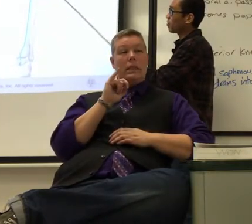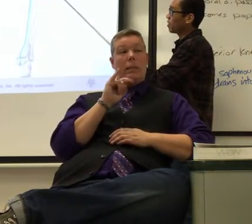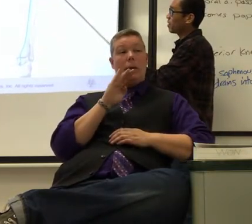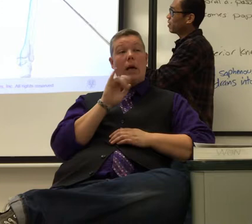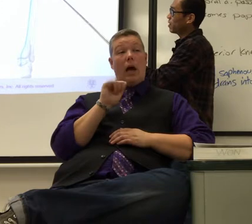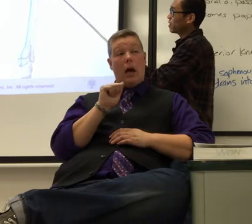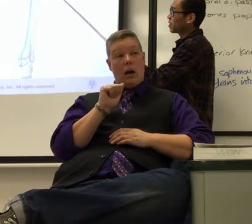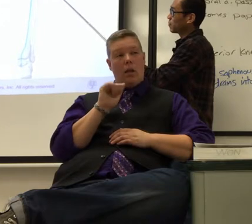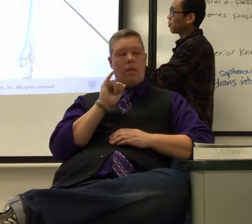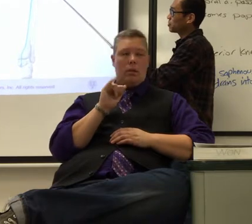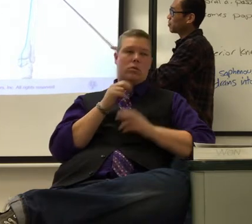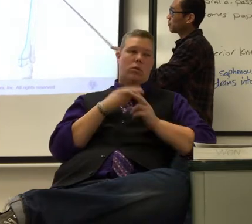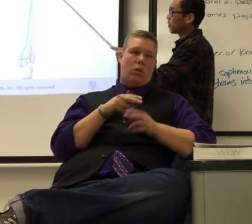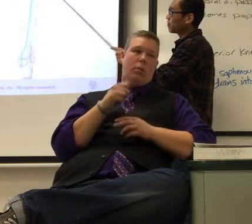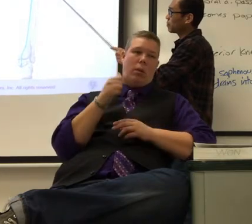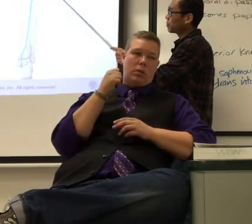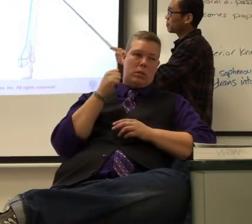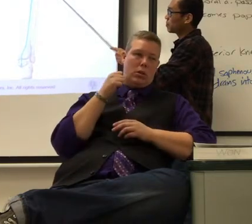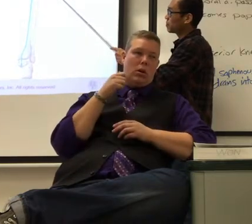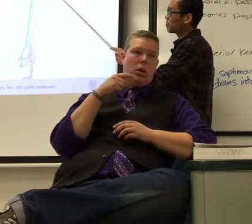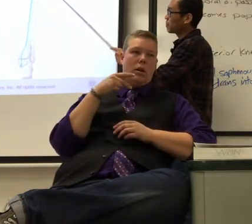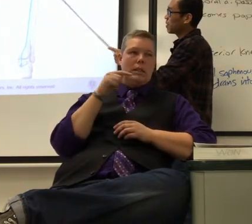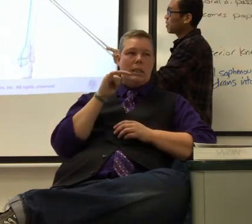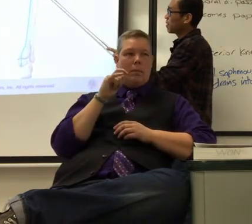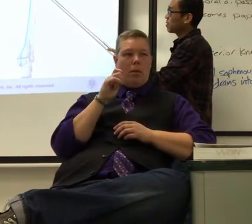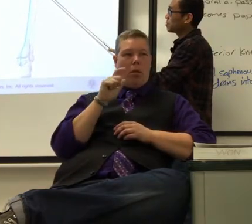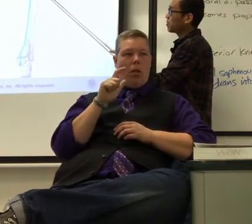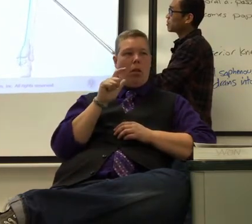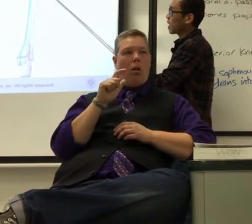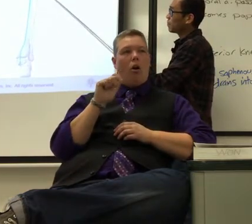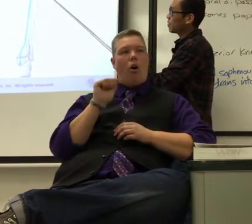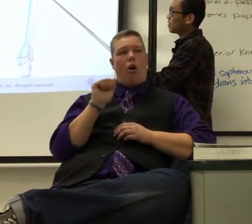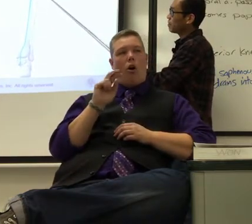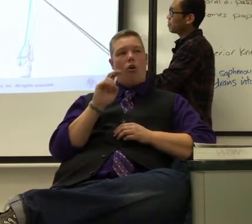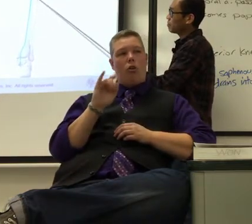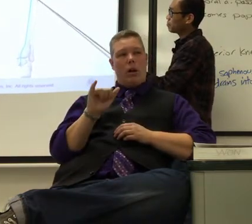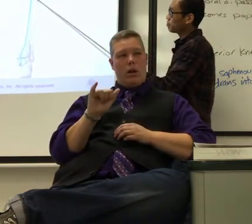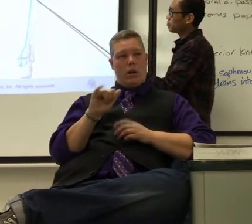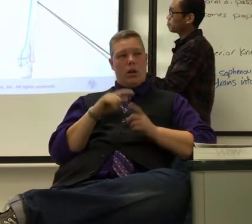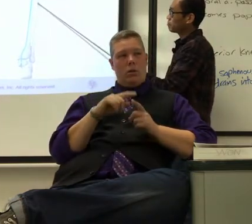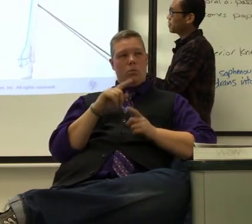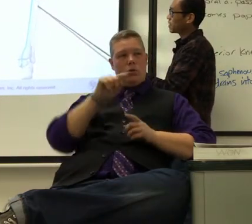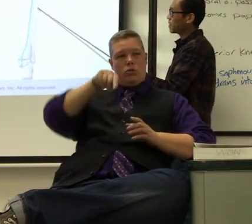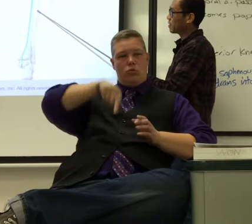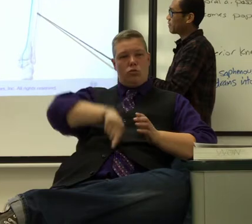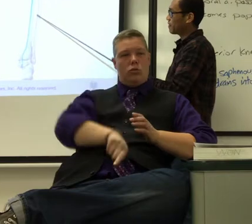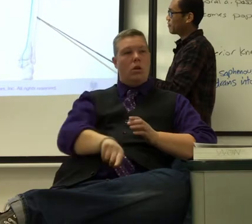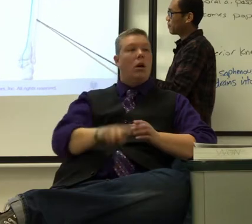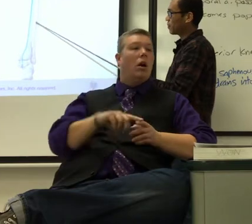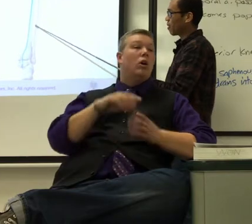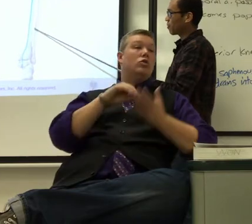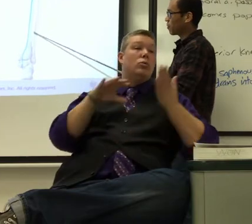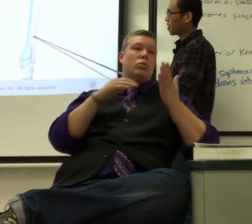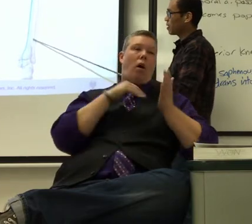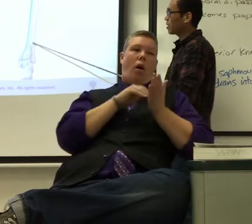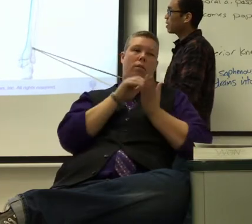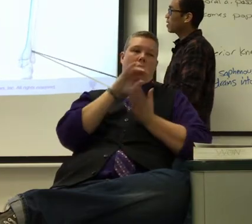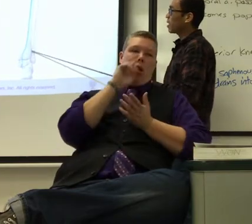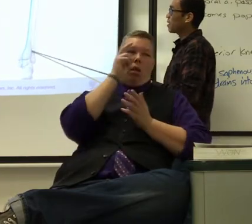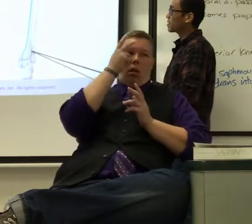tibial artery is going to merge in the front. Students commonly misidentify the fibular